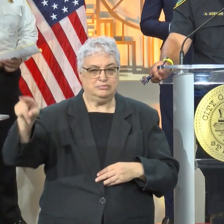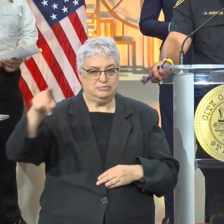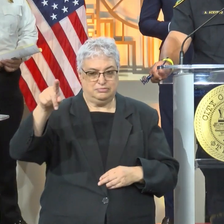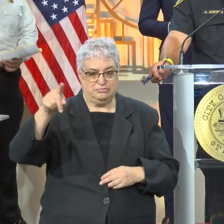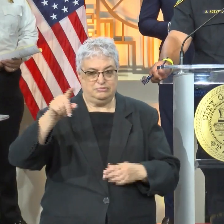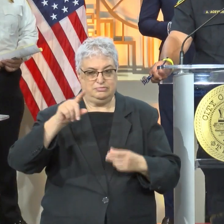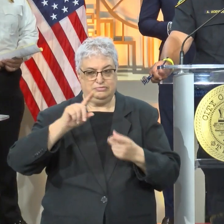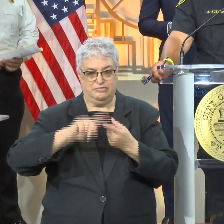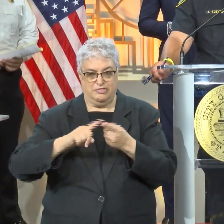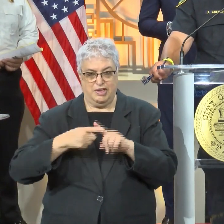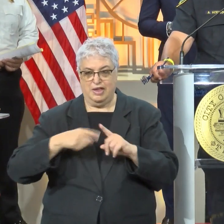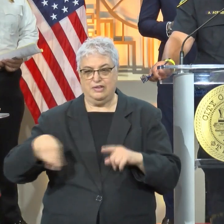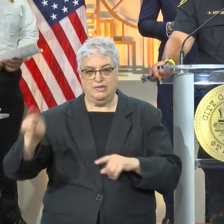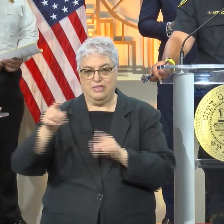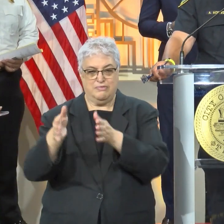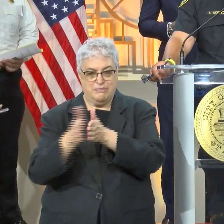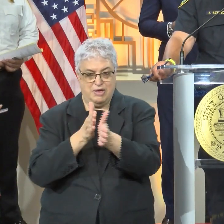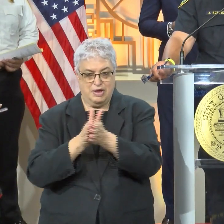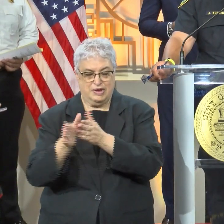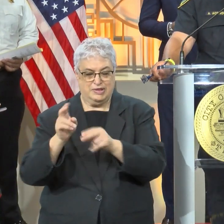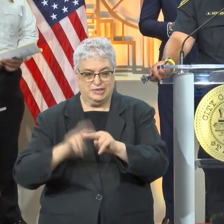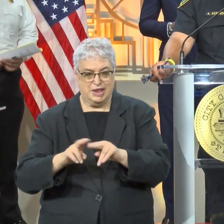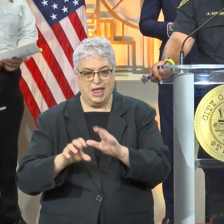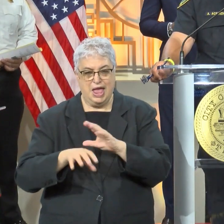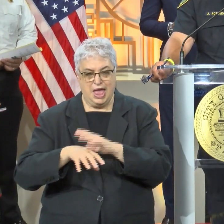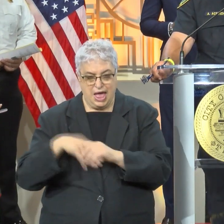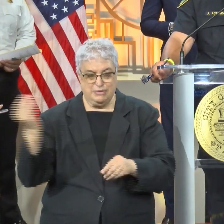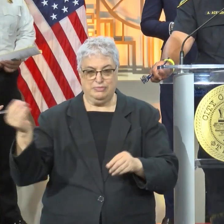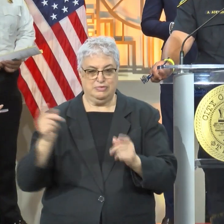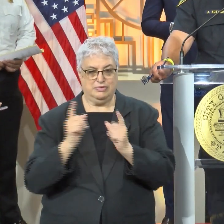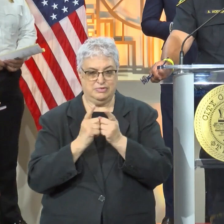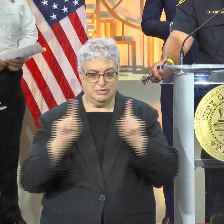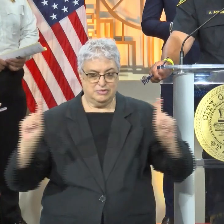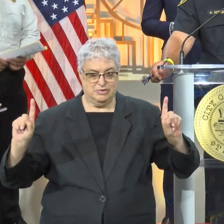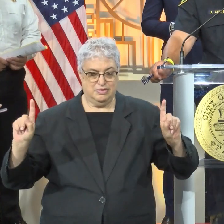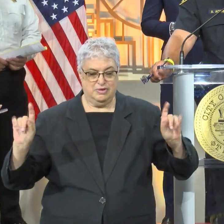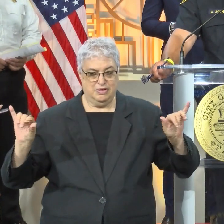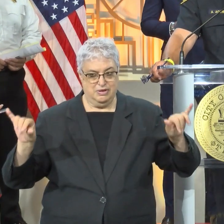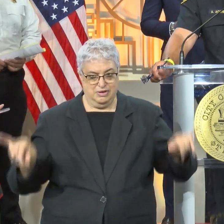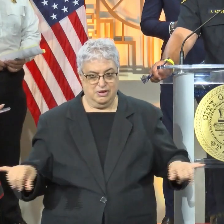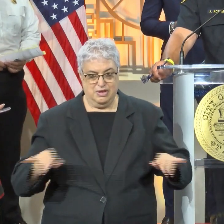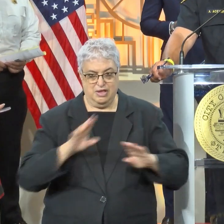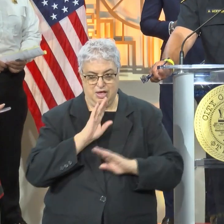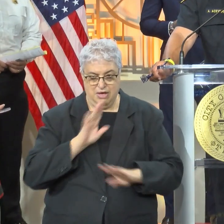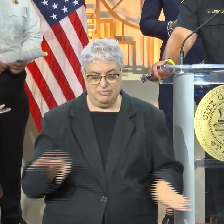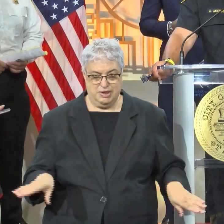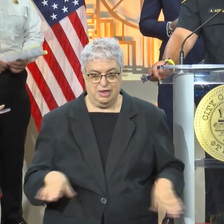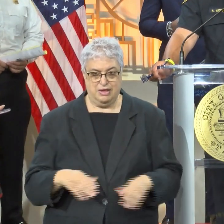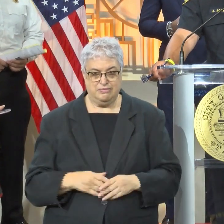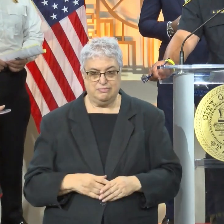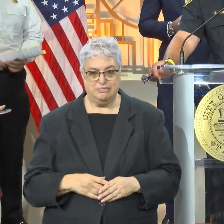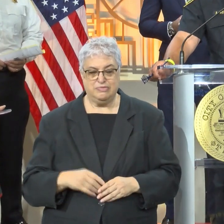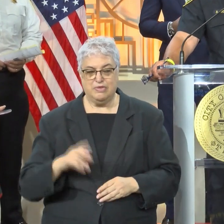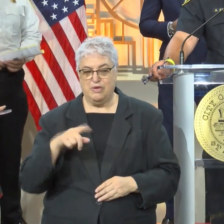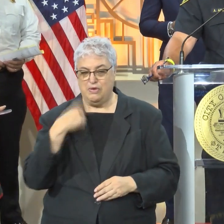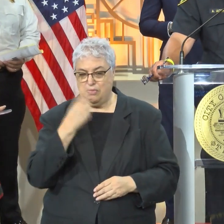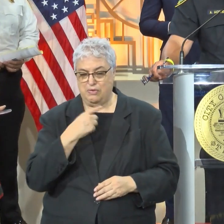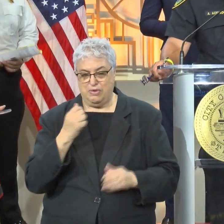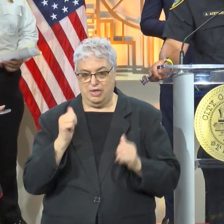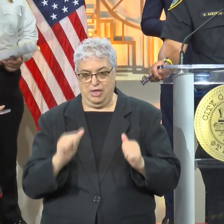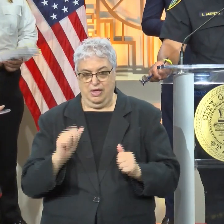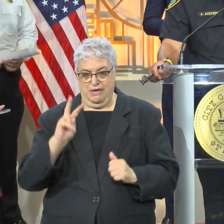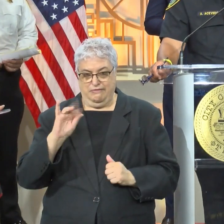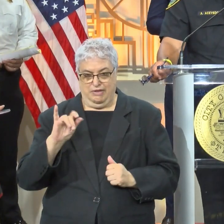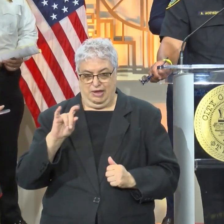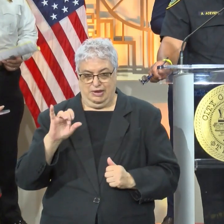house. Go to the park. Just get away from each other. And lastly, especially to the potential victims of domestic violence, know